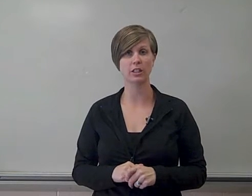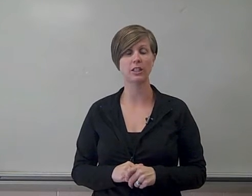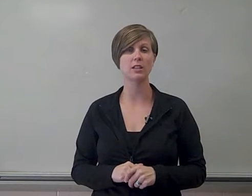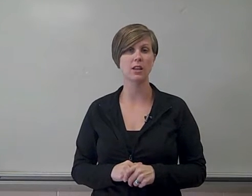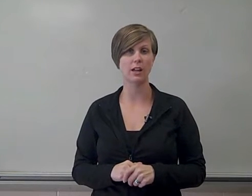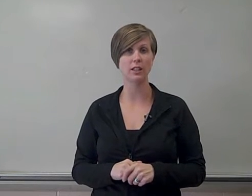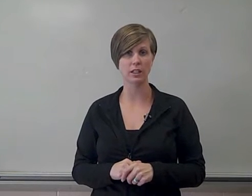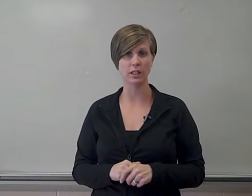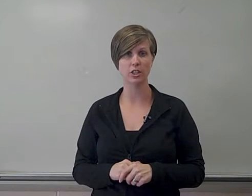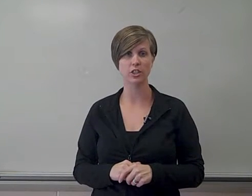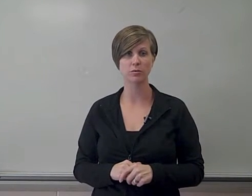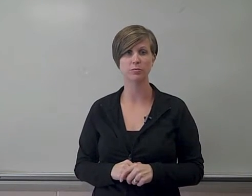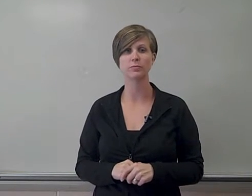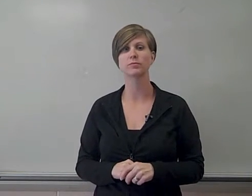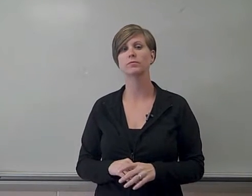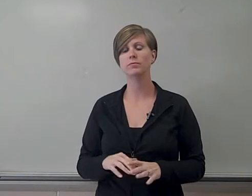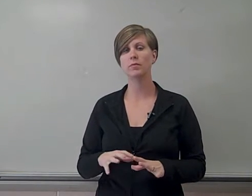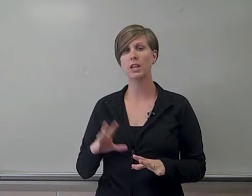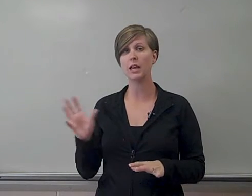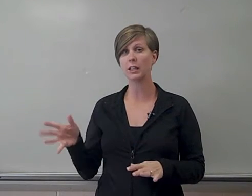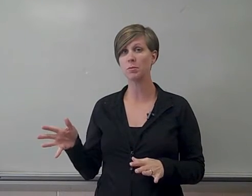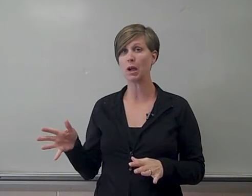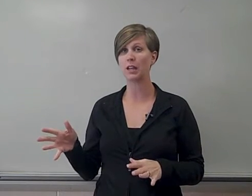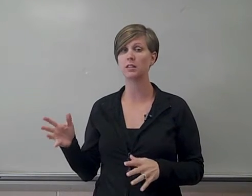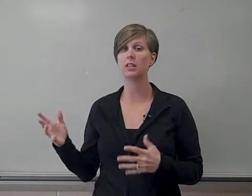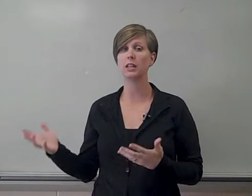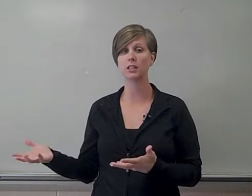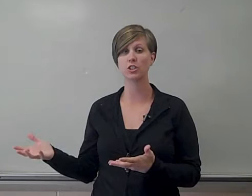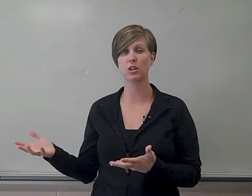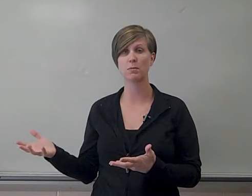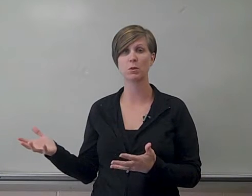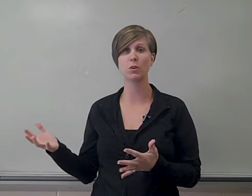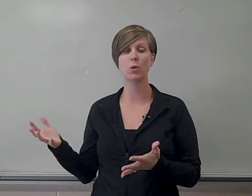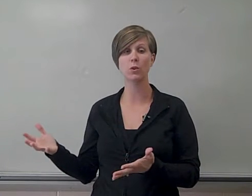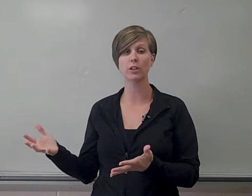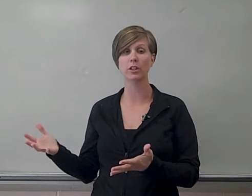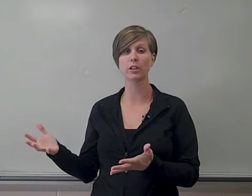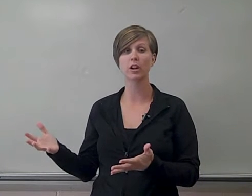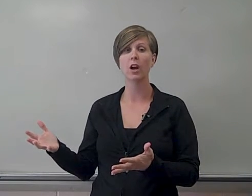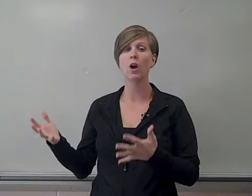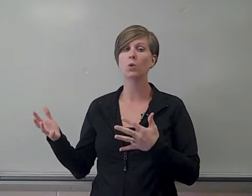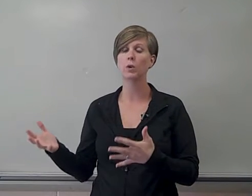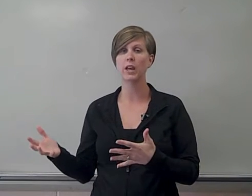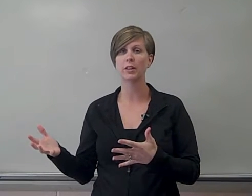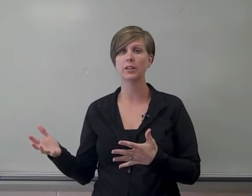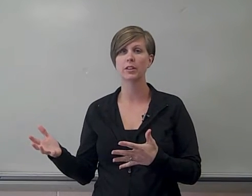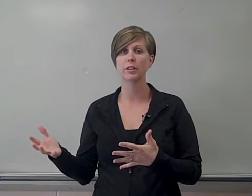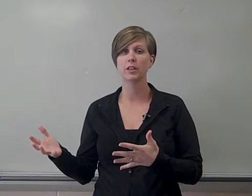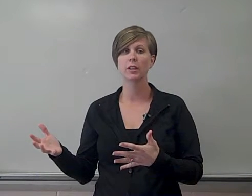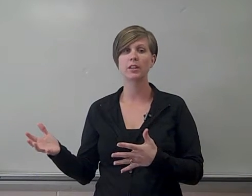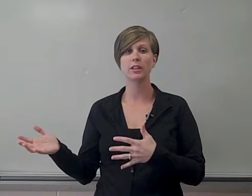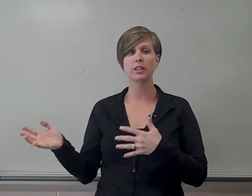Accurate Sign English. And that combines the English grammar order with